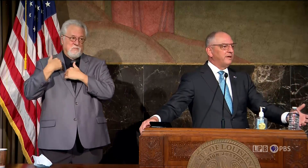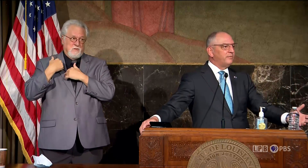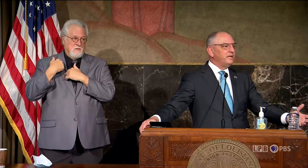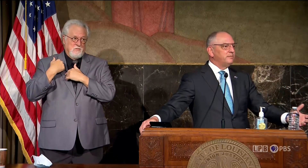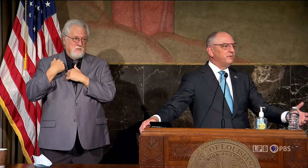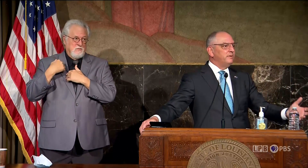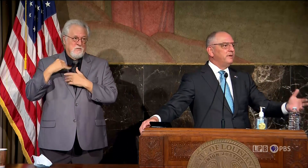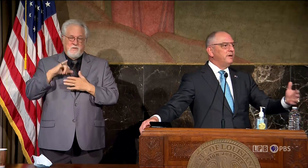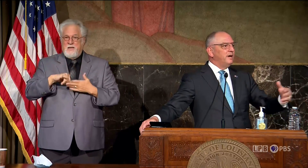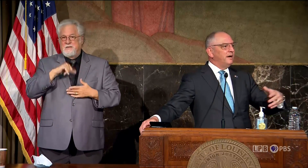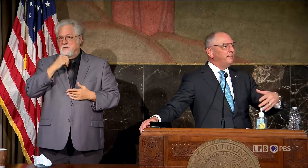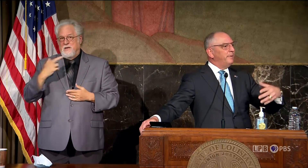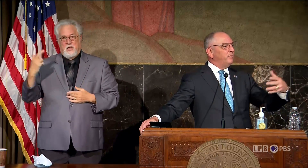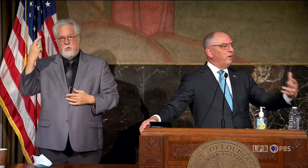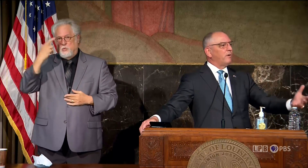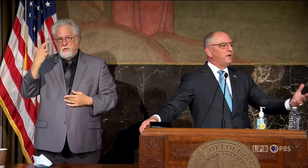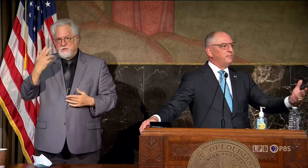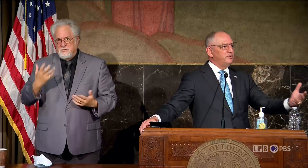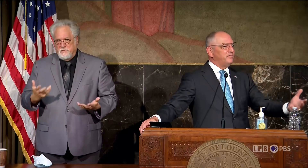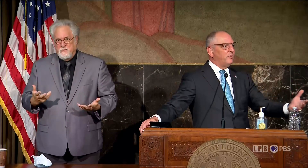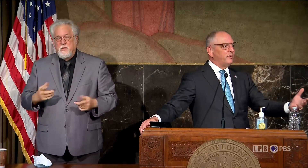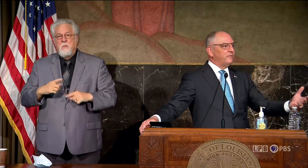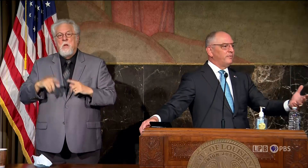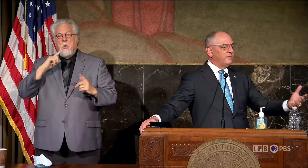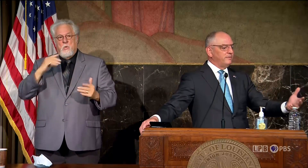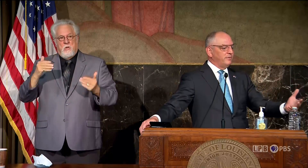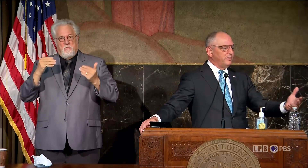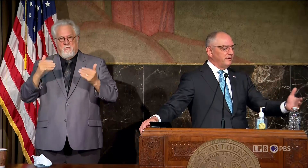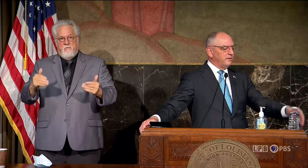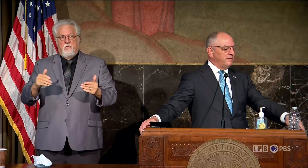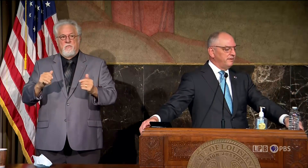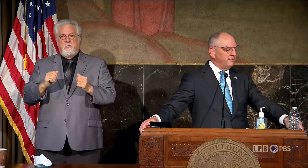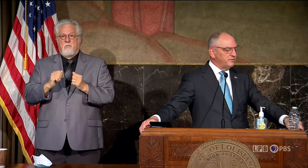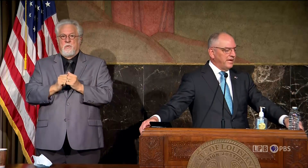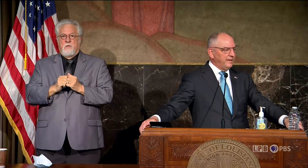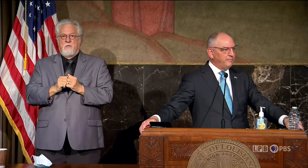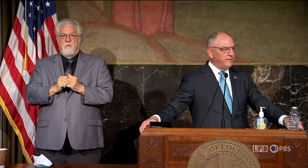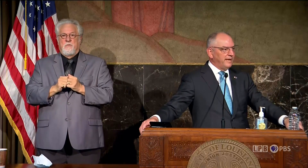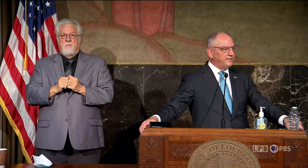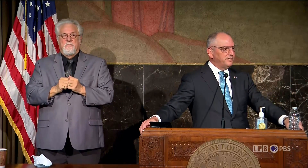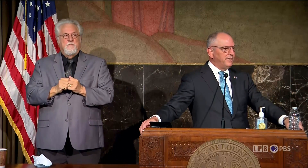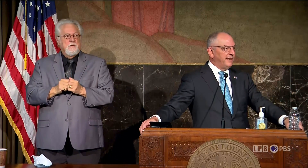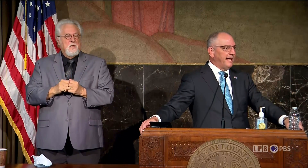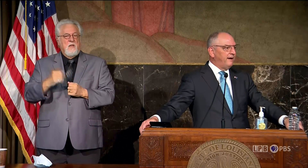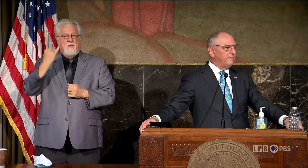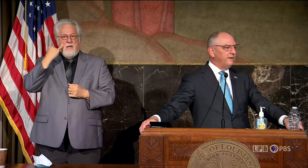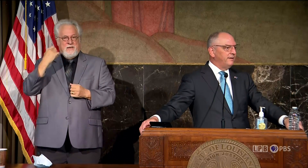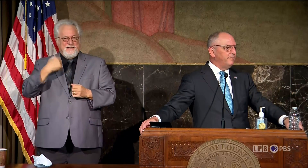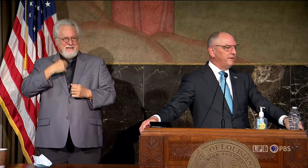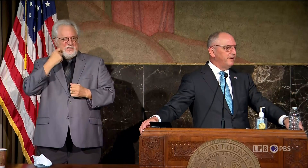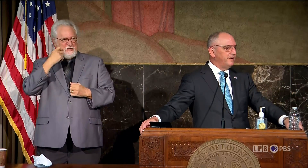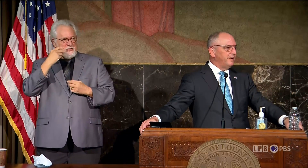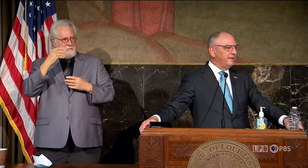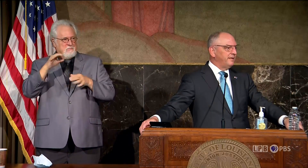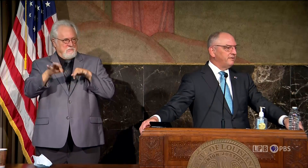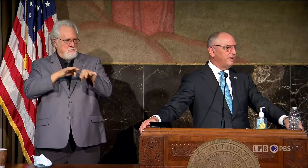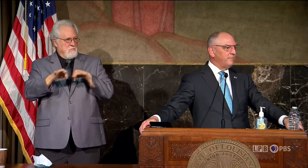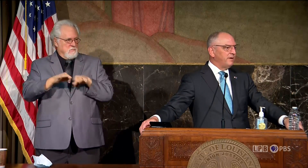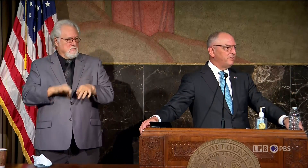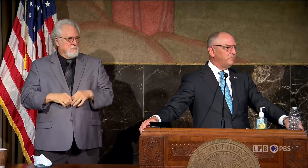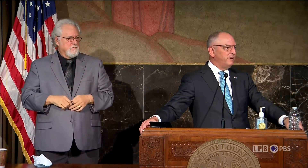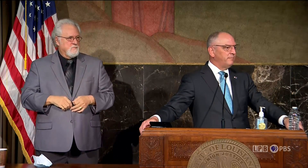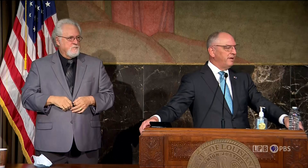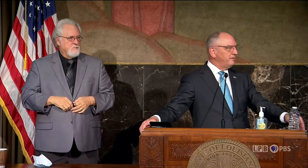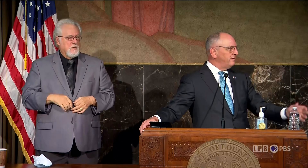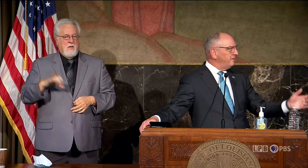and that's not reasonable. But we are going to move forward with the scheme that I just laid out, and that the